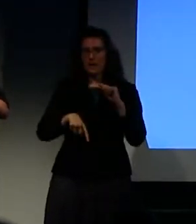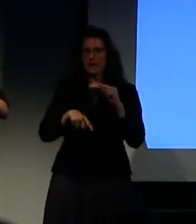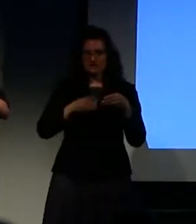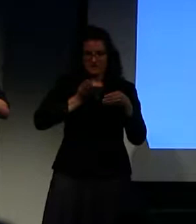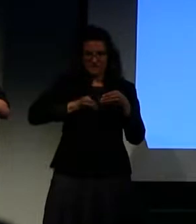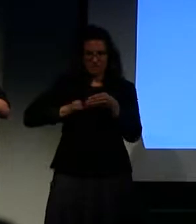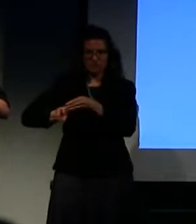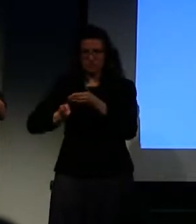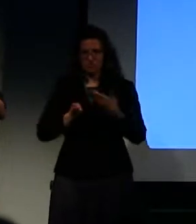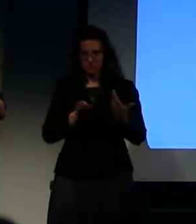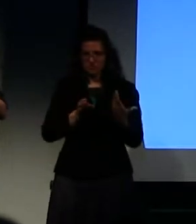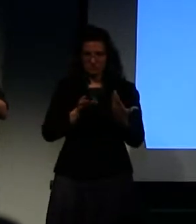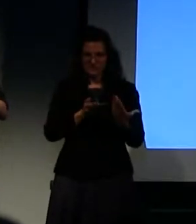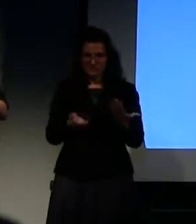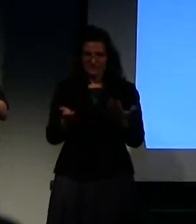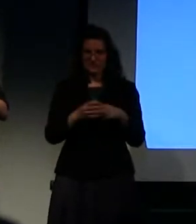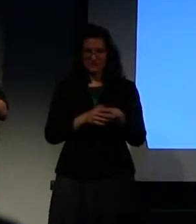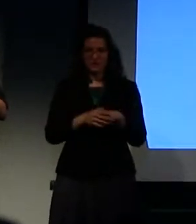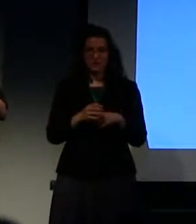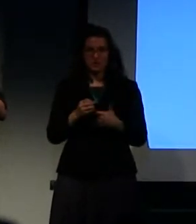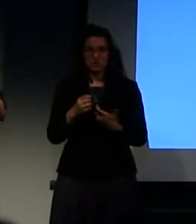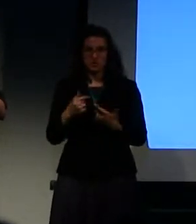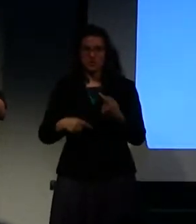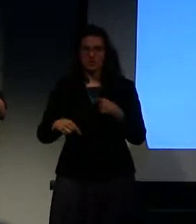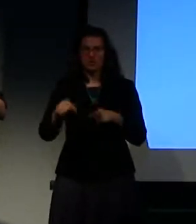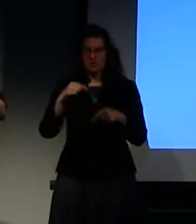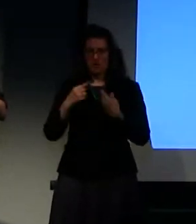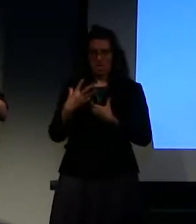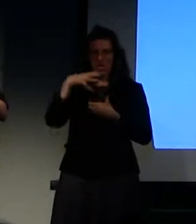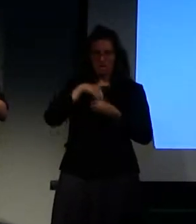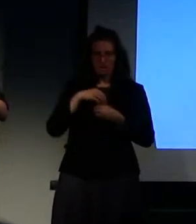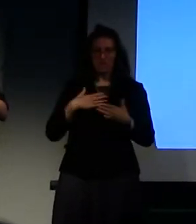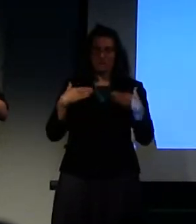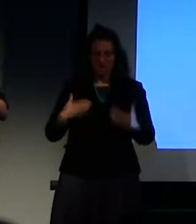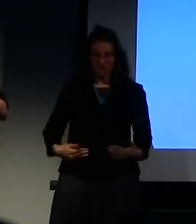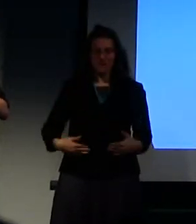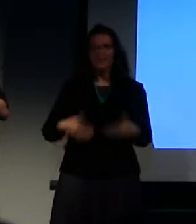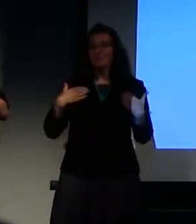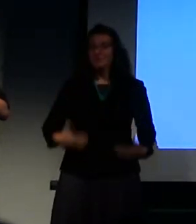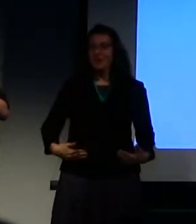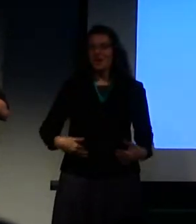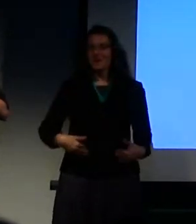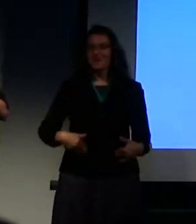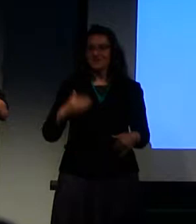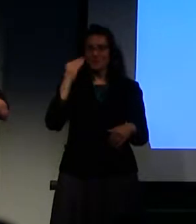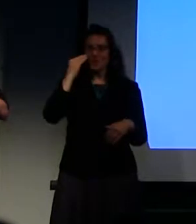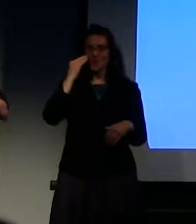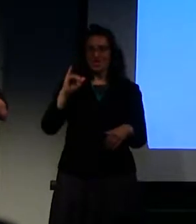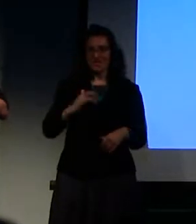And so going back to trusting my body knows what that's like. My mind doesn't.